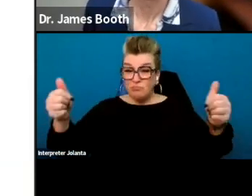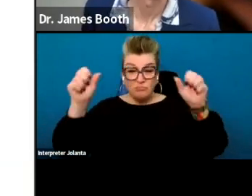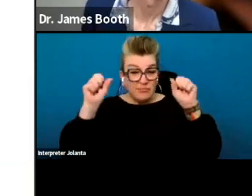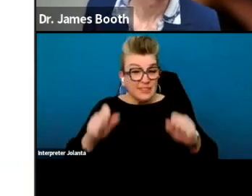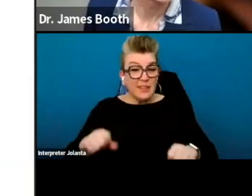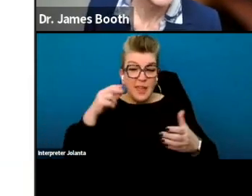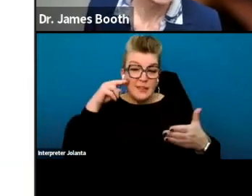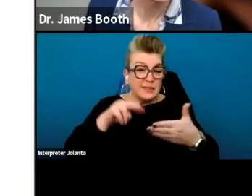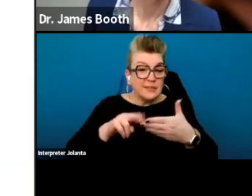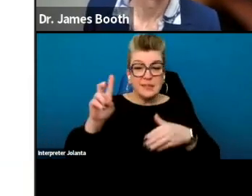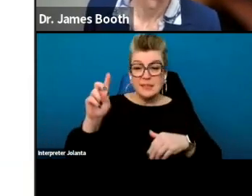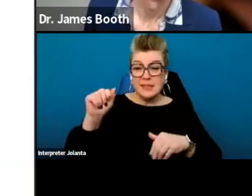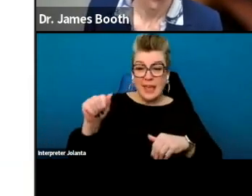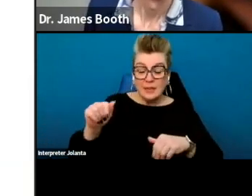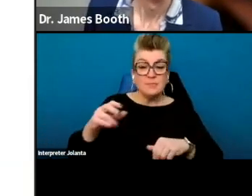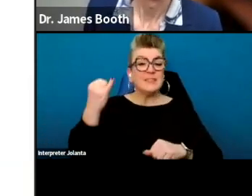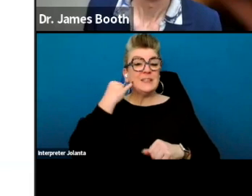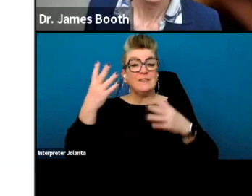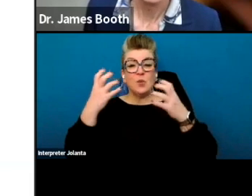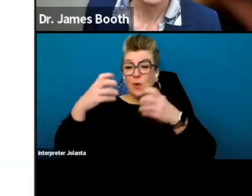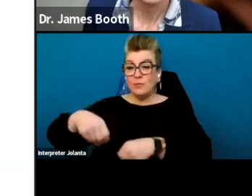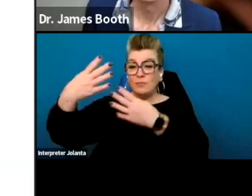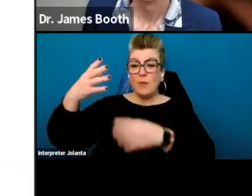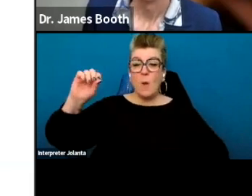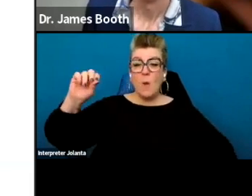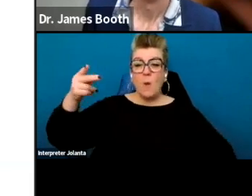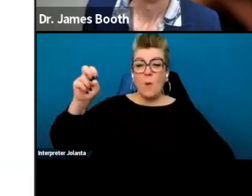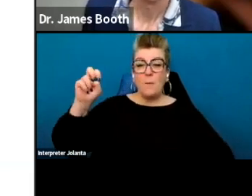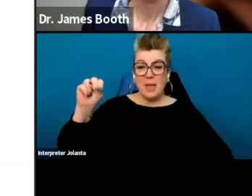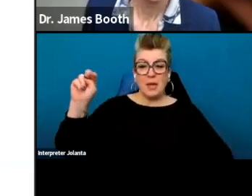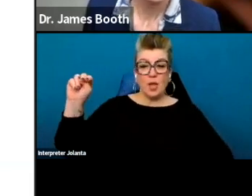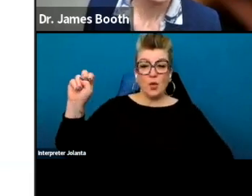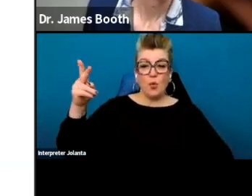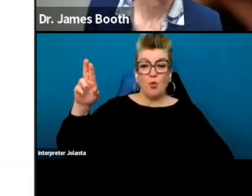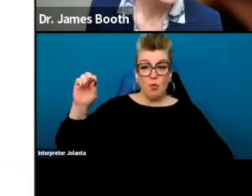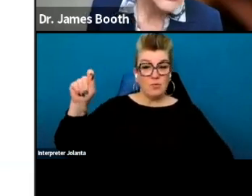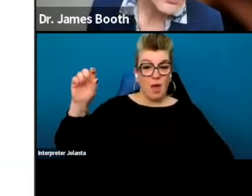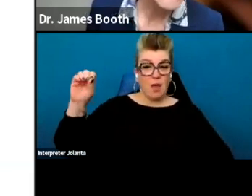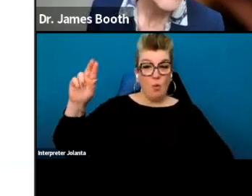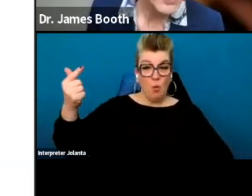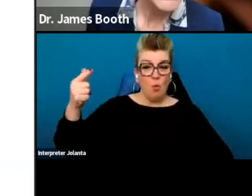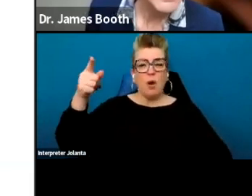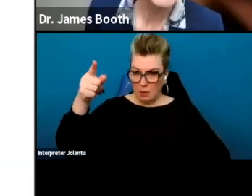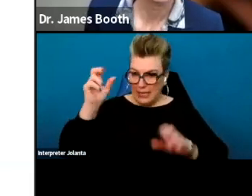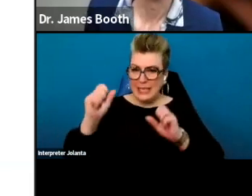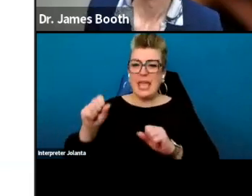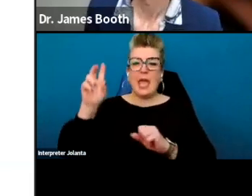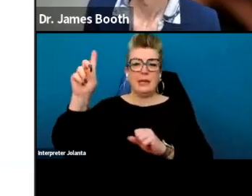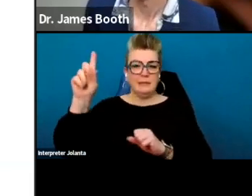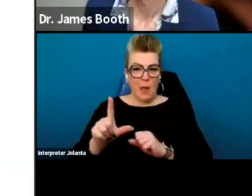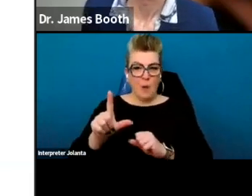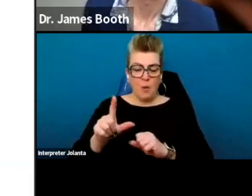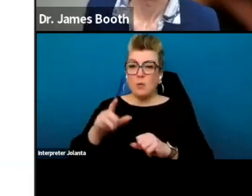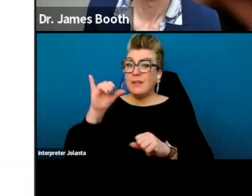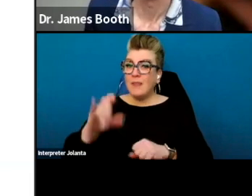at any time. You can download it from Open Neuro. It's a large-scale longitudinal neuroimaging project